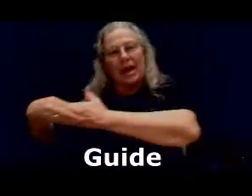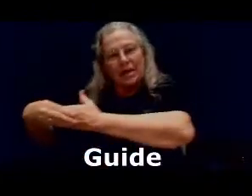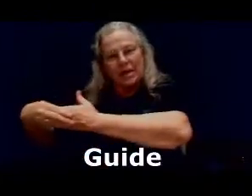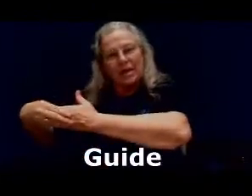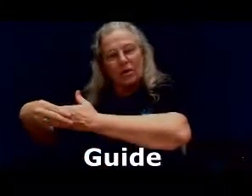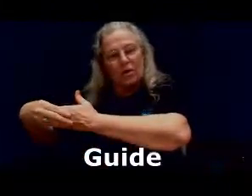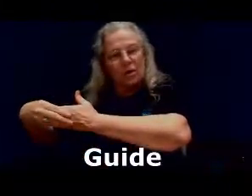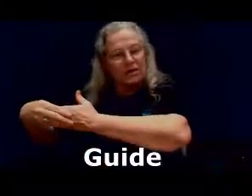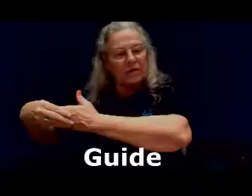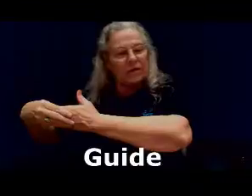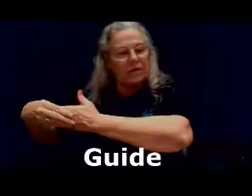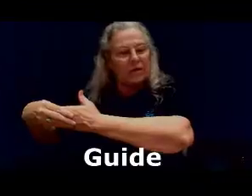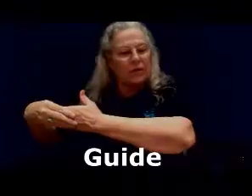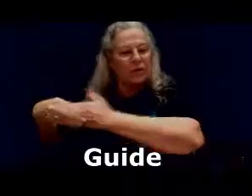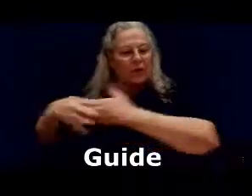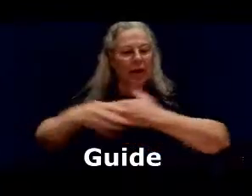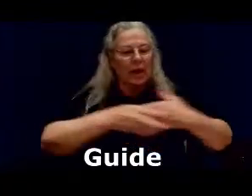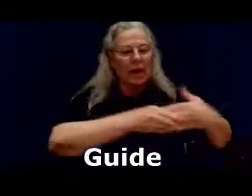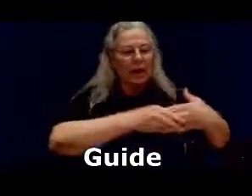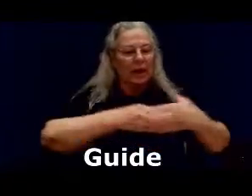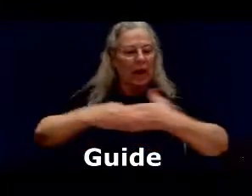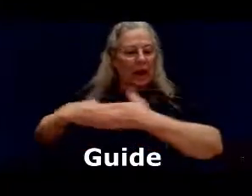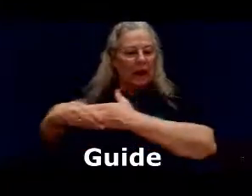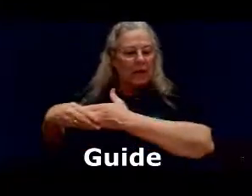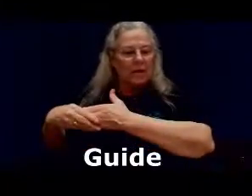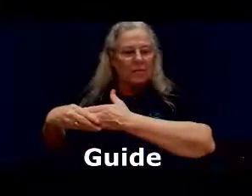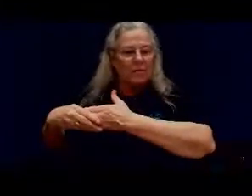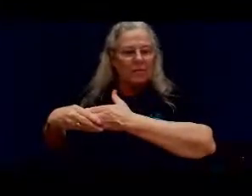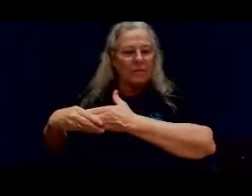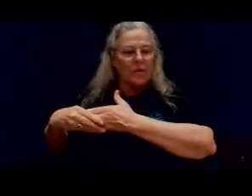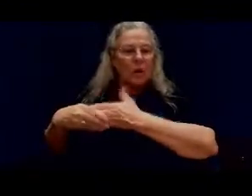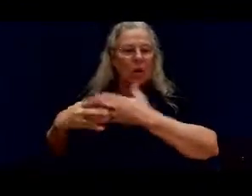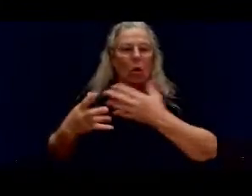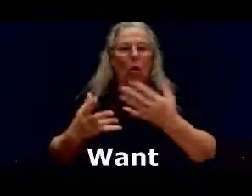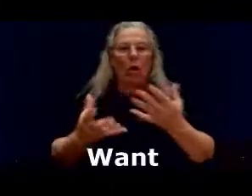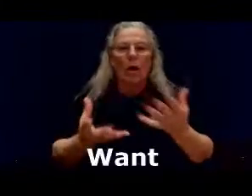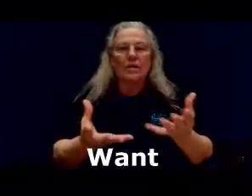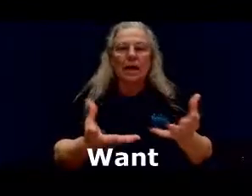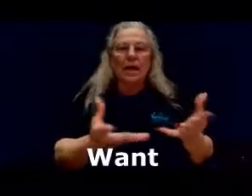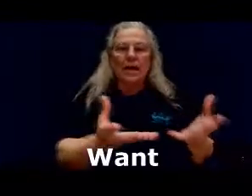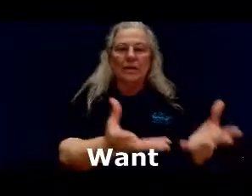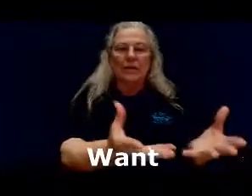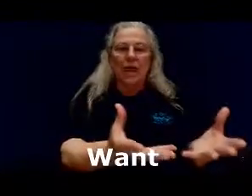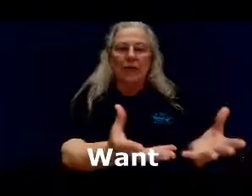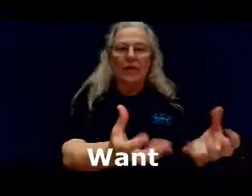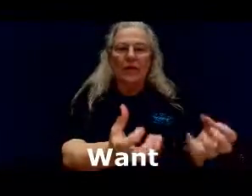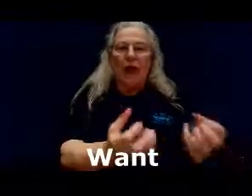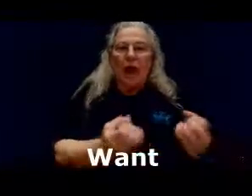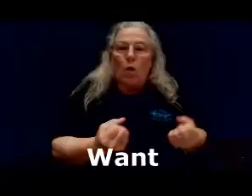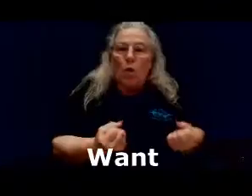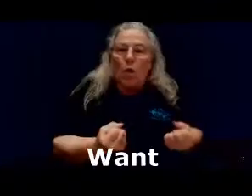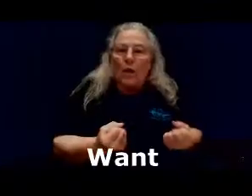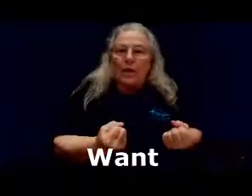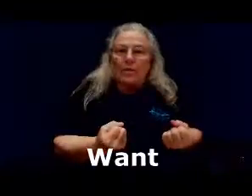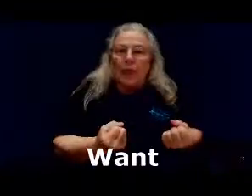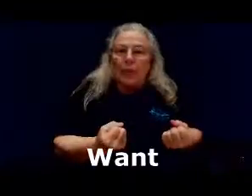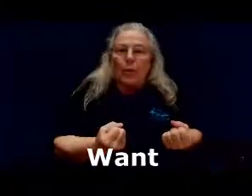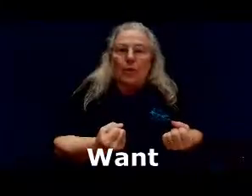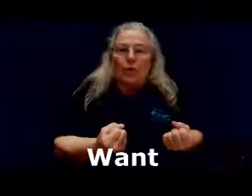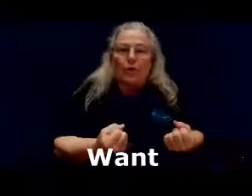it across in front of you. Guide. Want, it's out there. I want it, so I bring it to